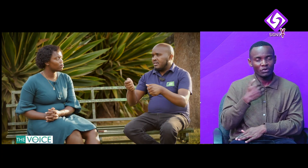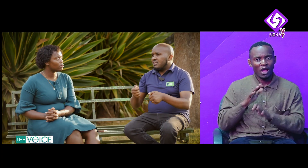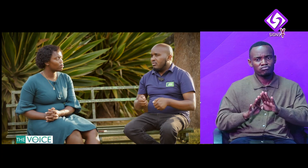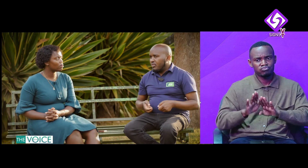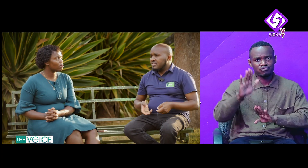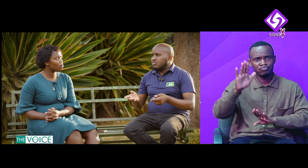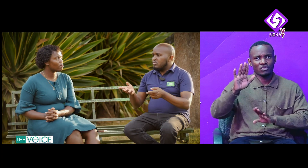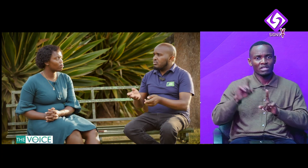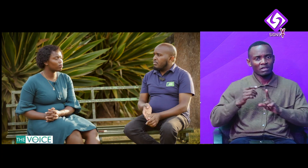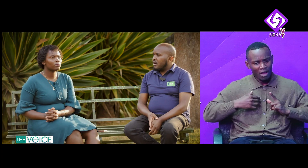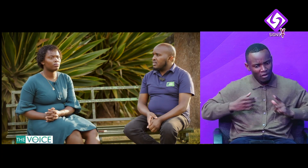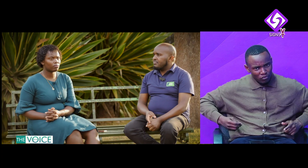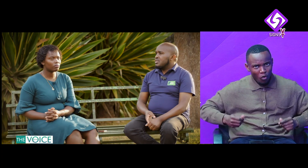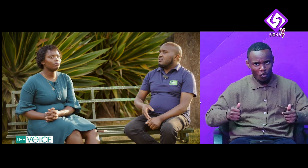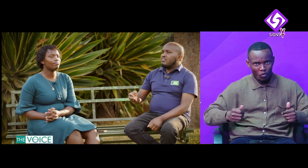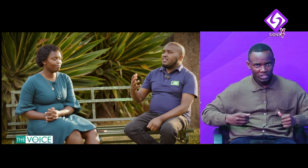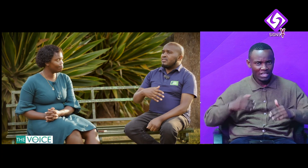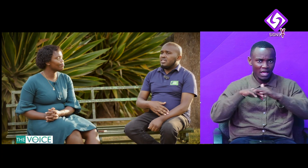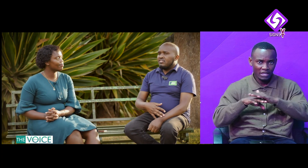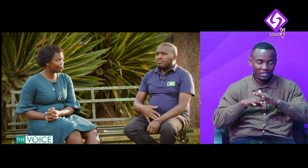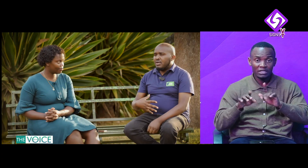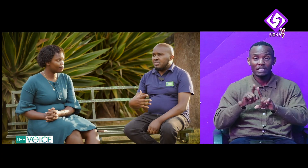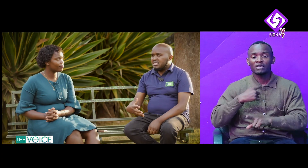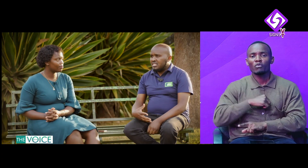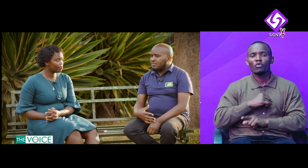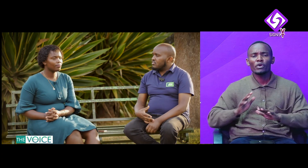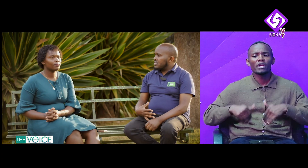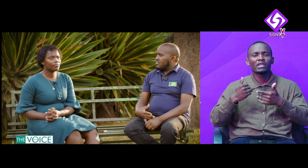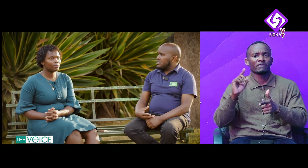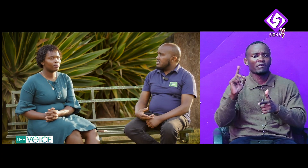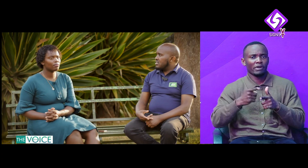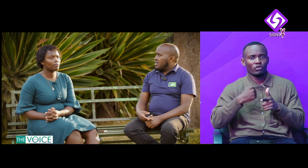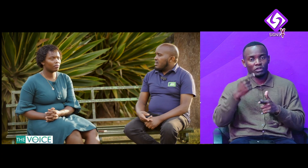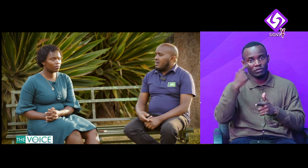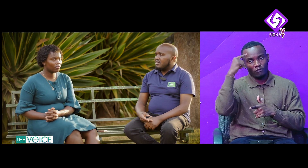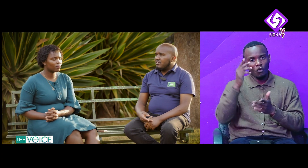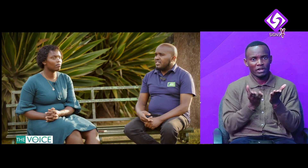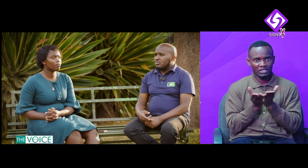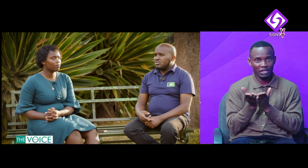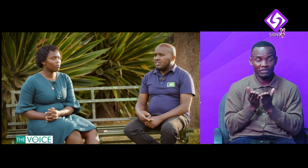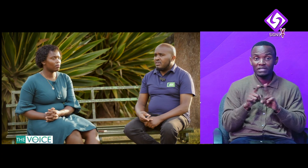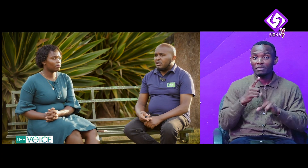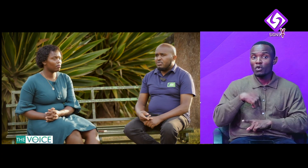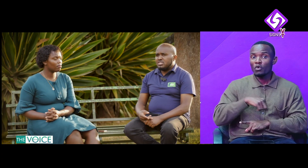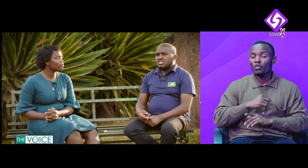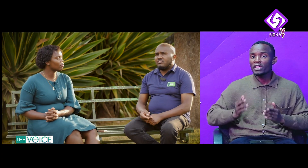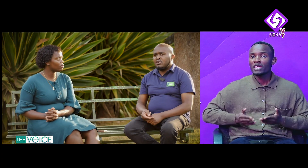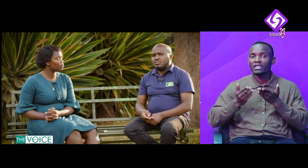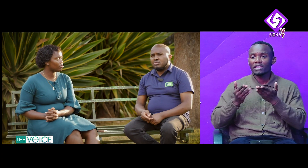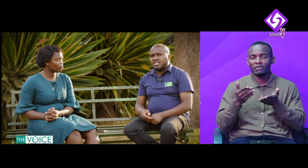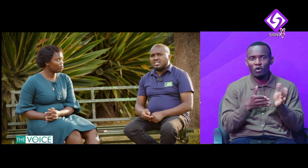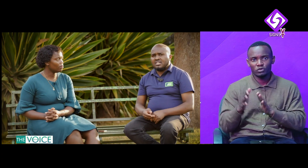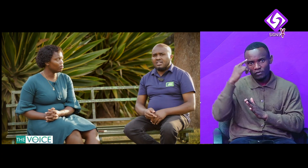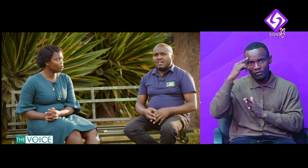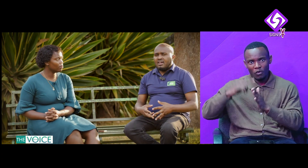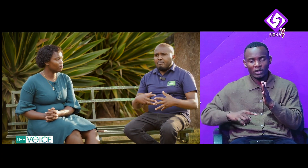be wheeled through to the bank. You'll find that we give them priority in terms of the services. You'll find that we also give them an opportunity for them